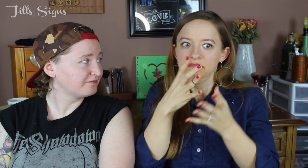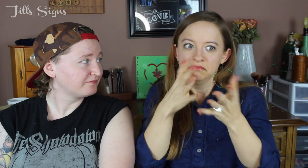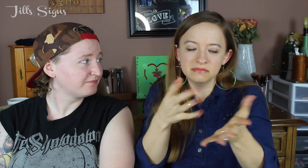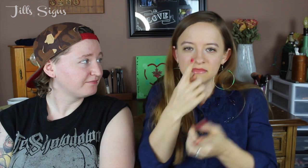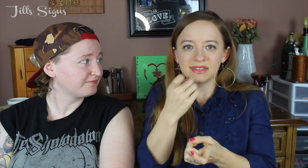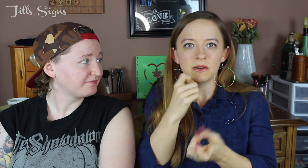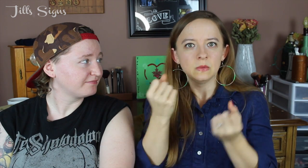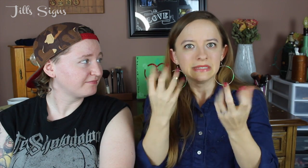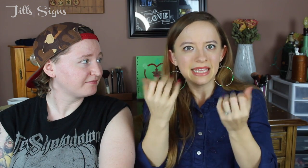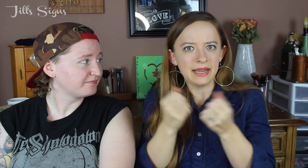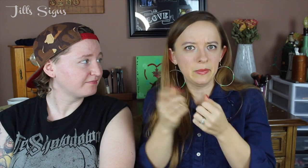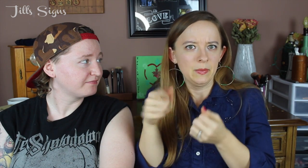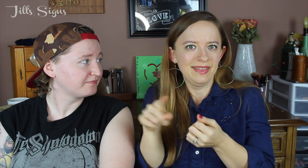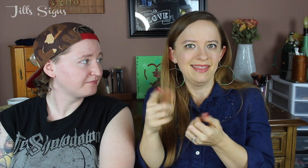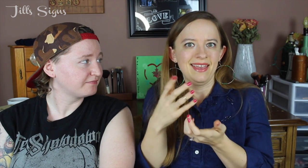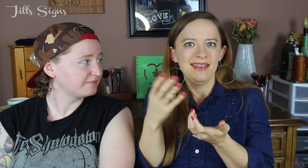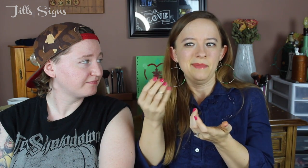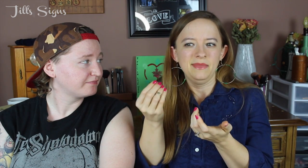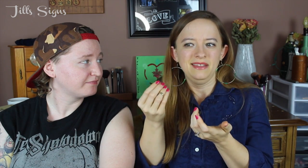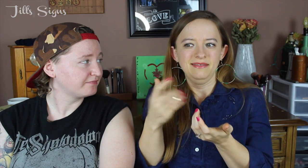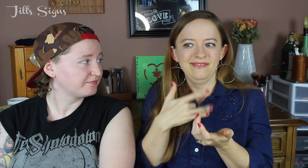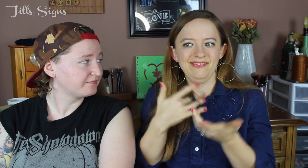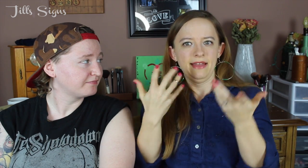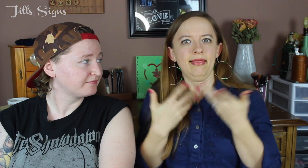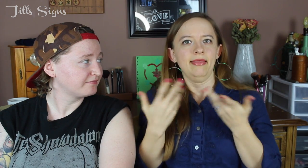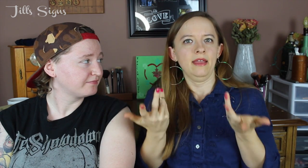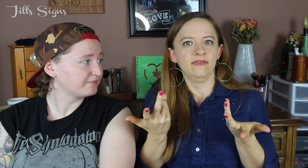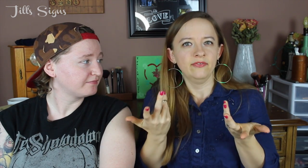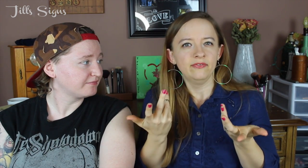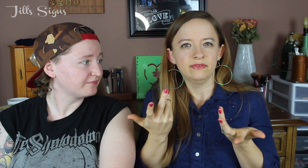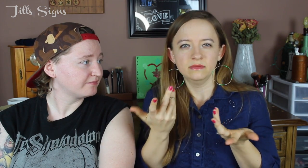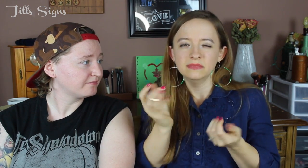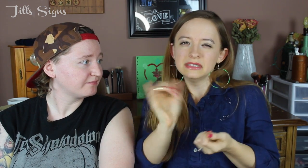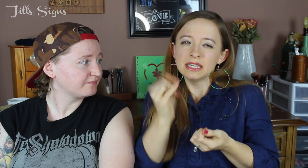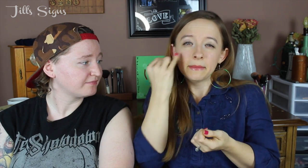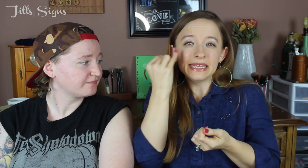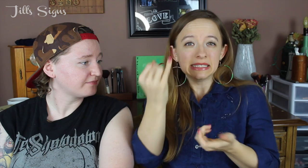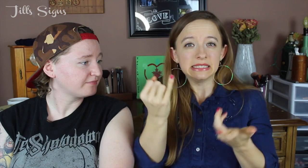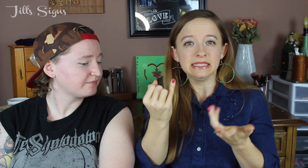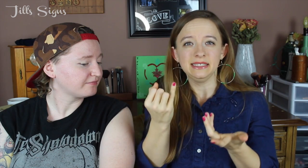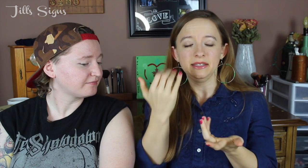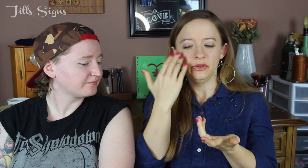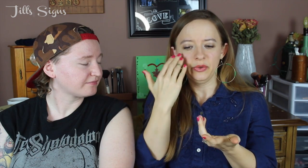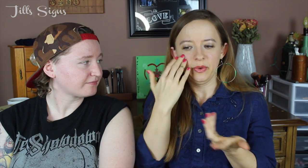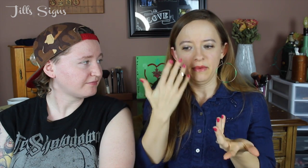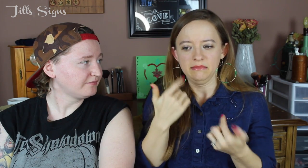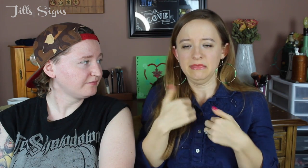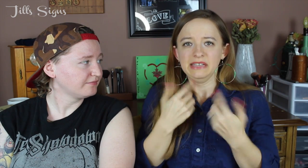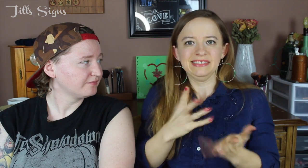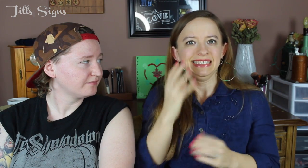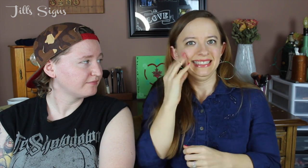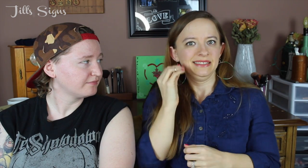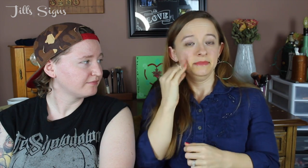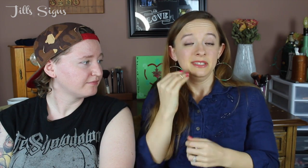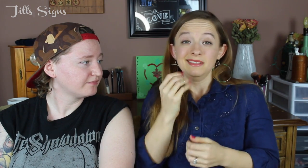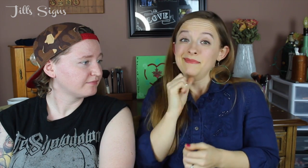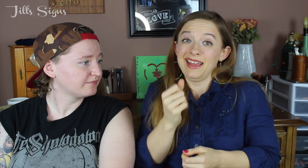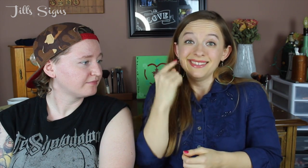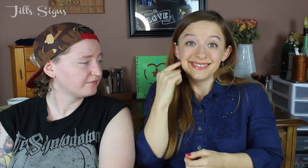their family, they really hate them because they don't sign with them and they feel left out. It's a similar idea like, I've experienced